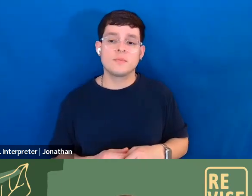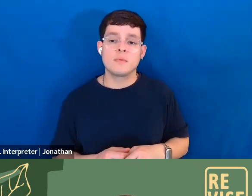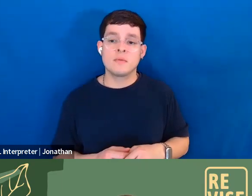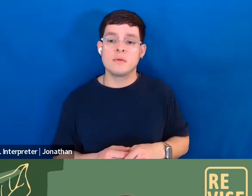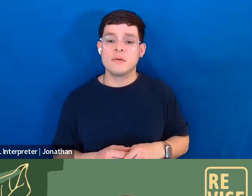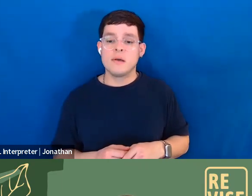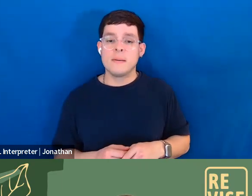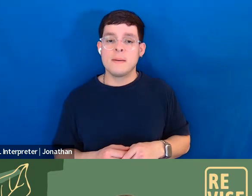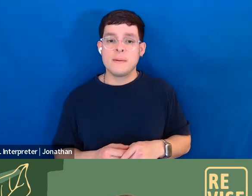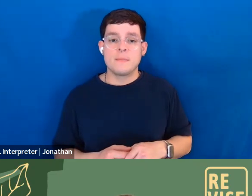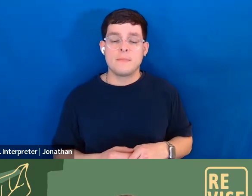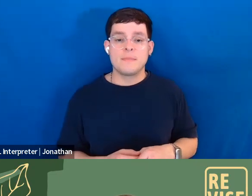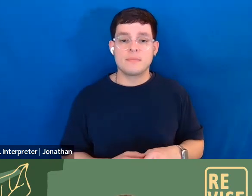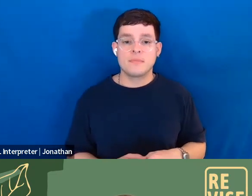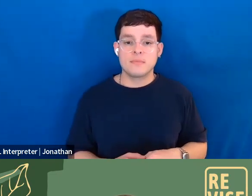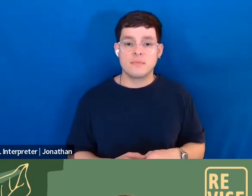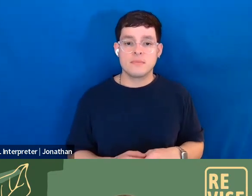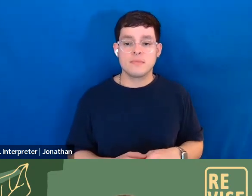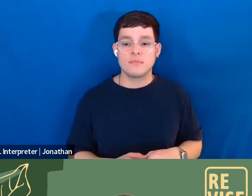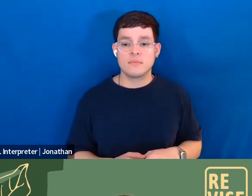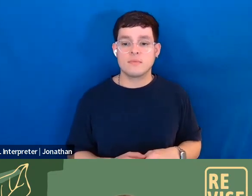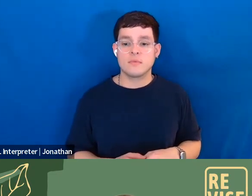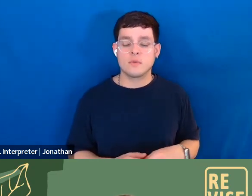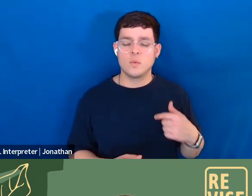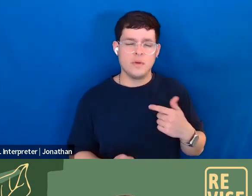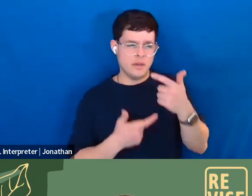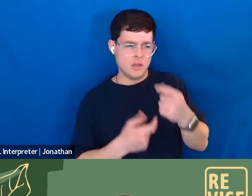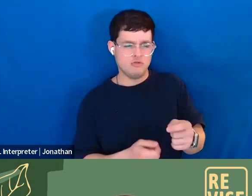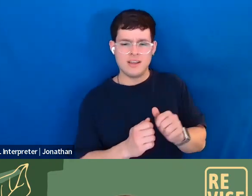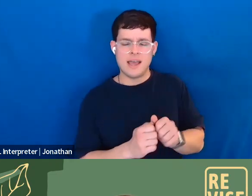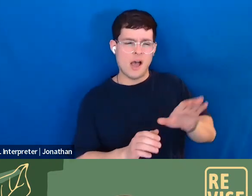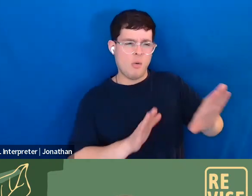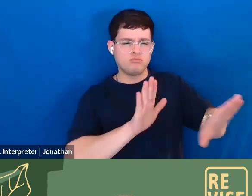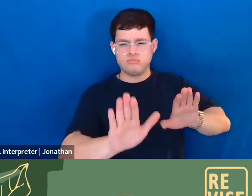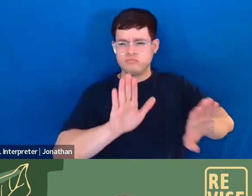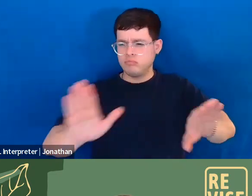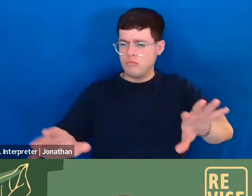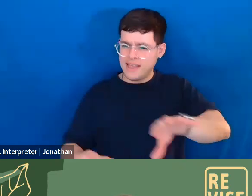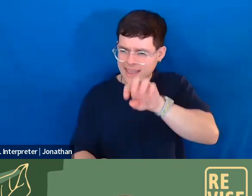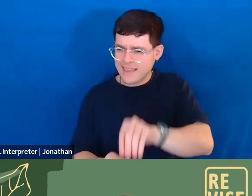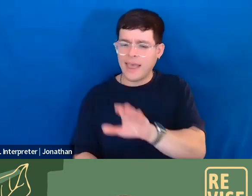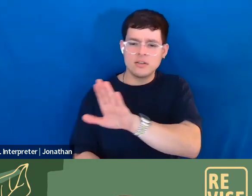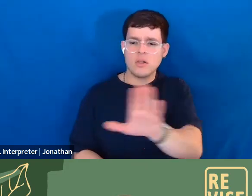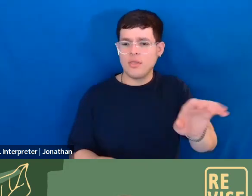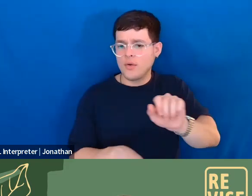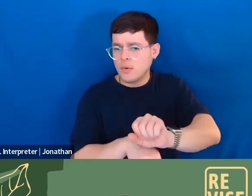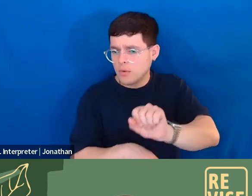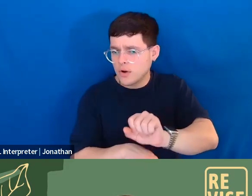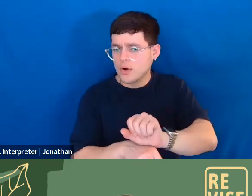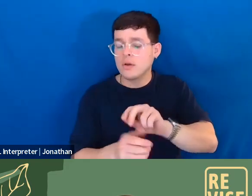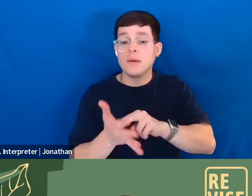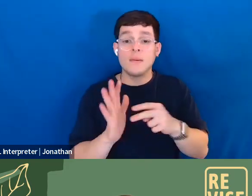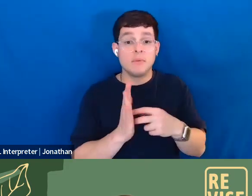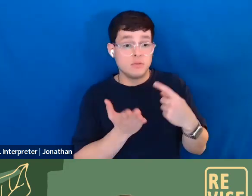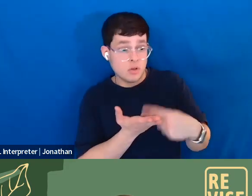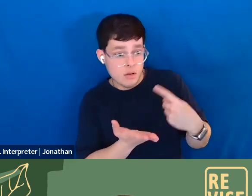the different individuals are engaged in the work. So also when we talk about diversity,